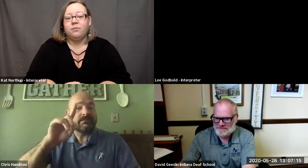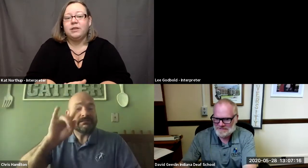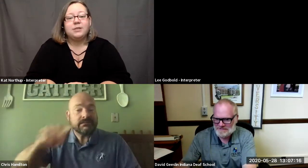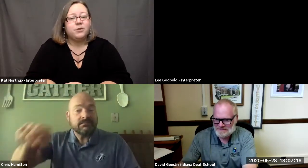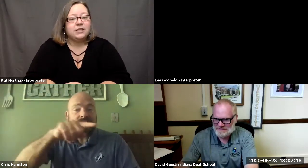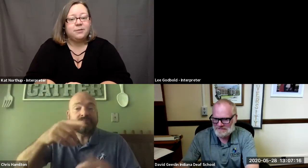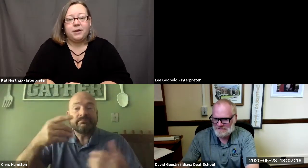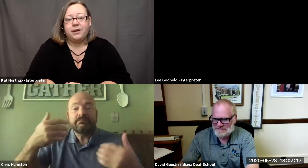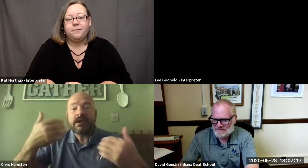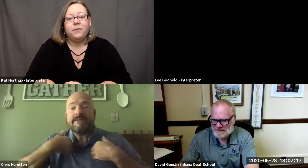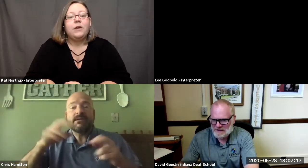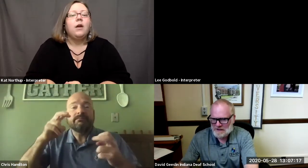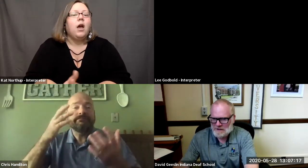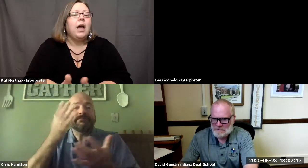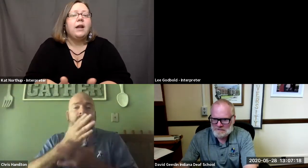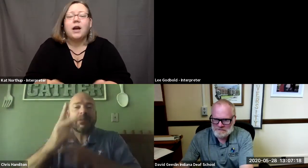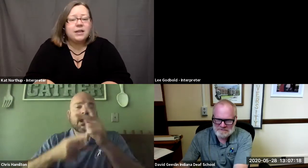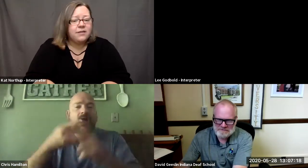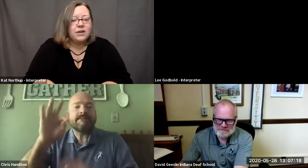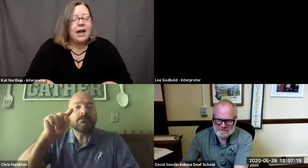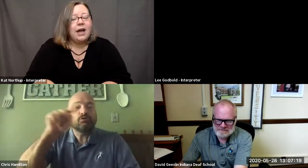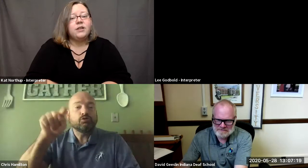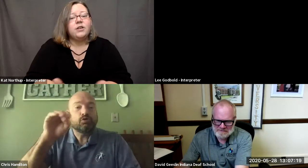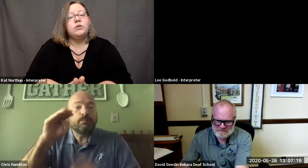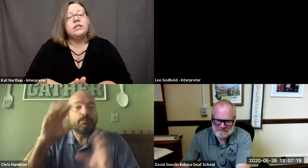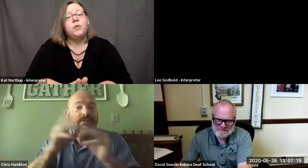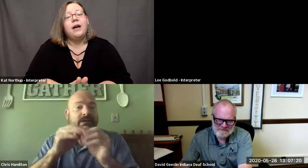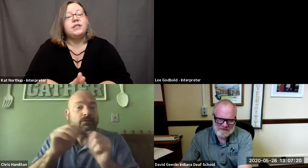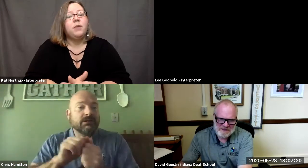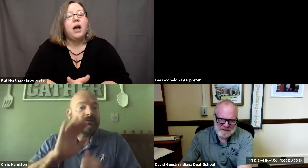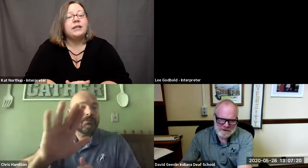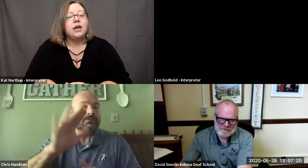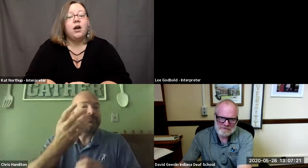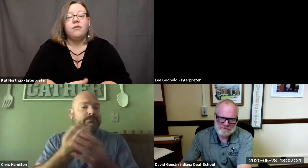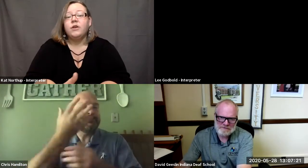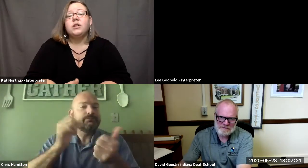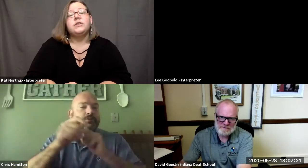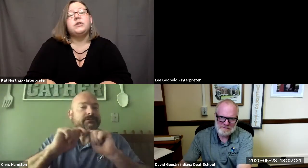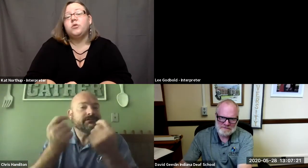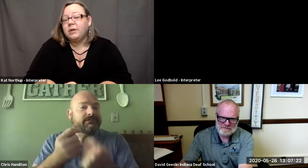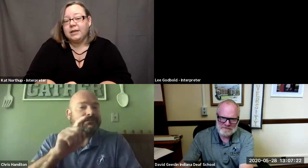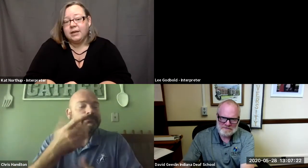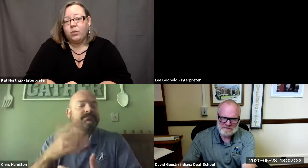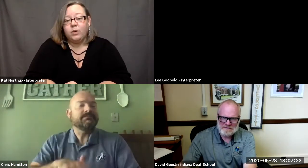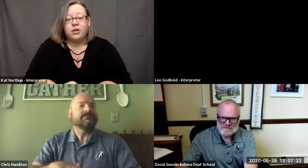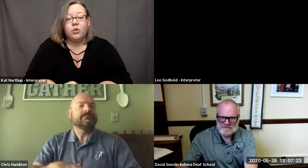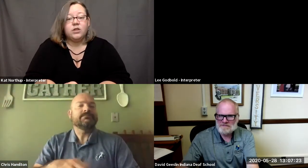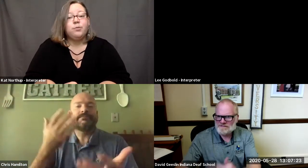Please participate. And I can even add, did you have some kind of Zoom meeting with